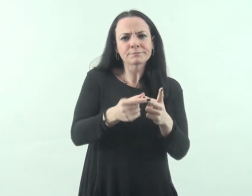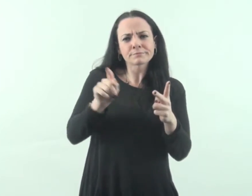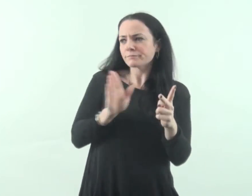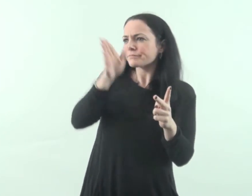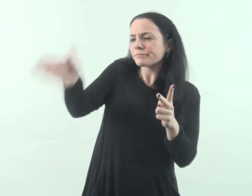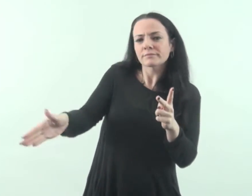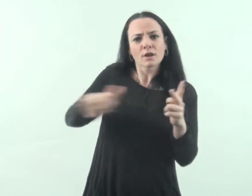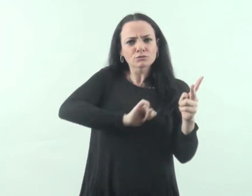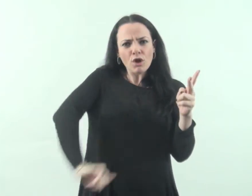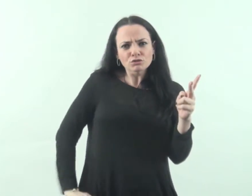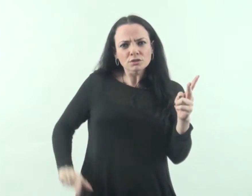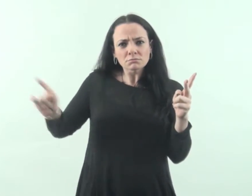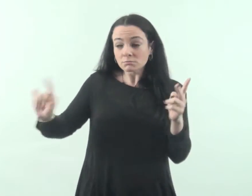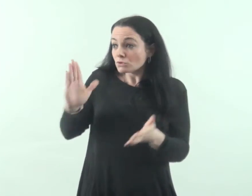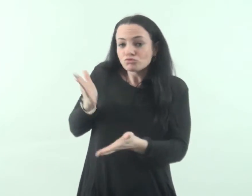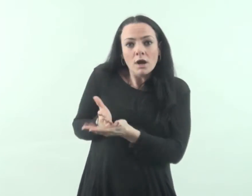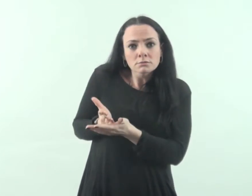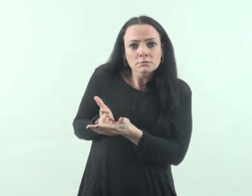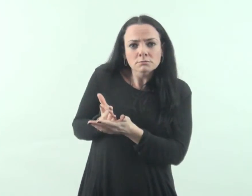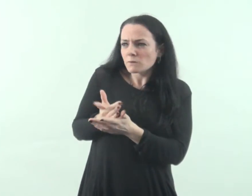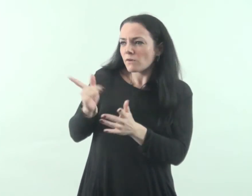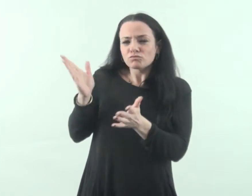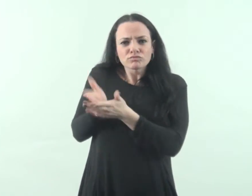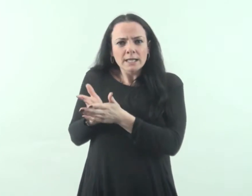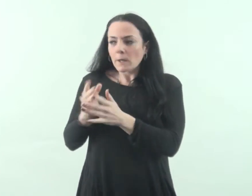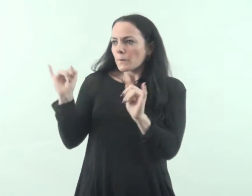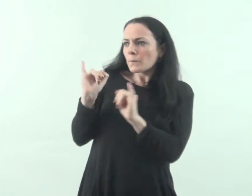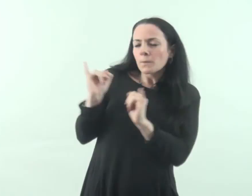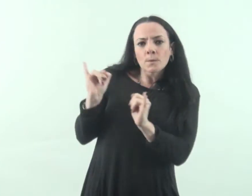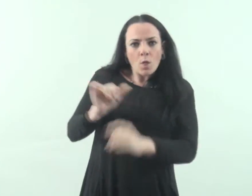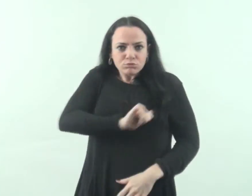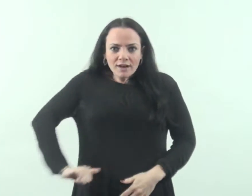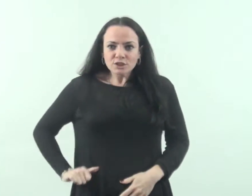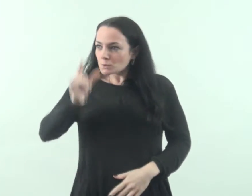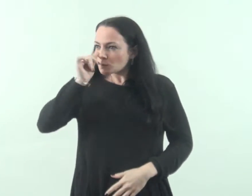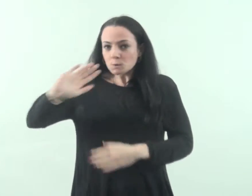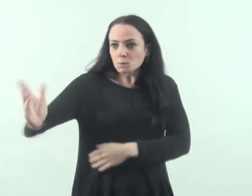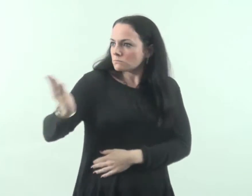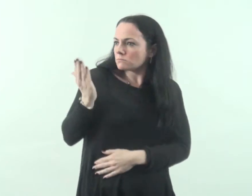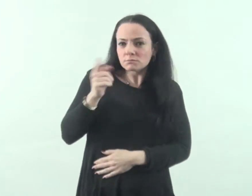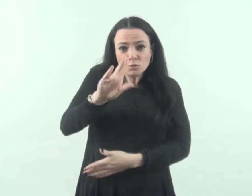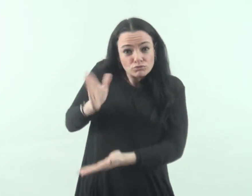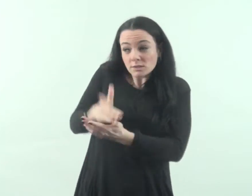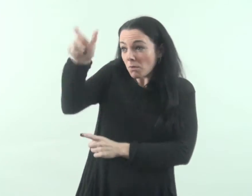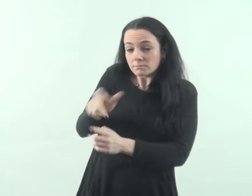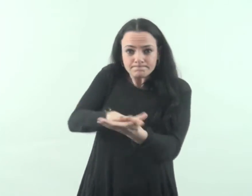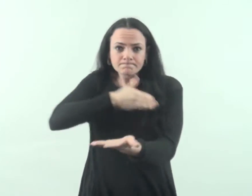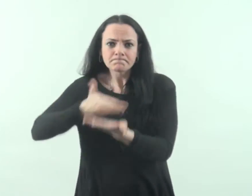another example, if you went to a doctor's appointment for surgery, quite a serious